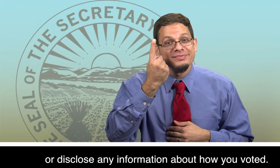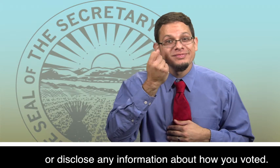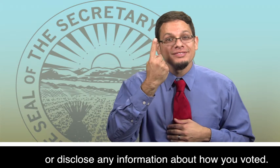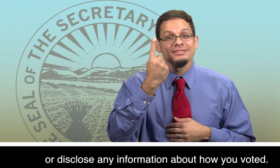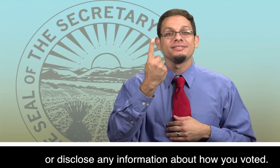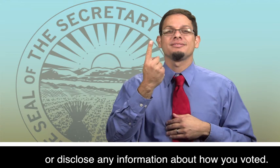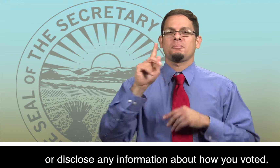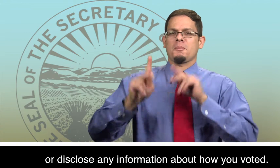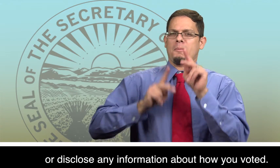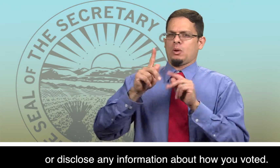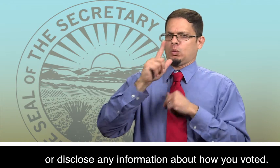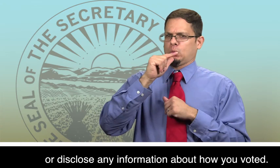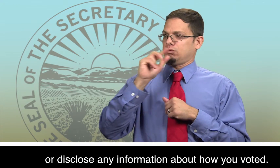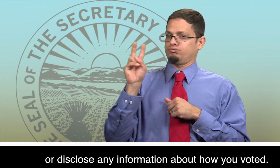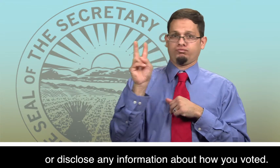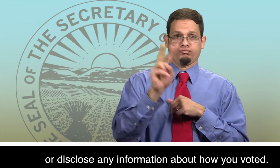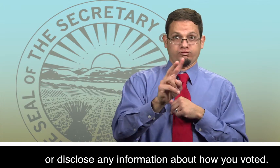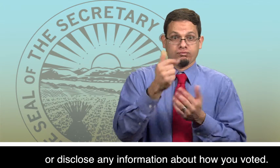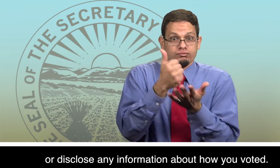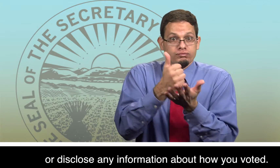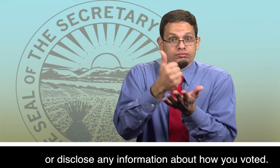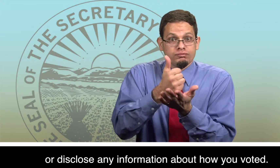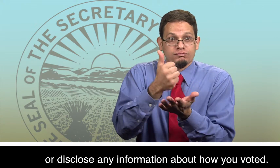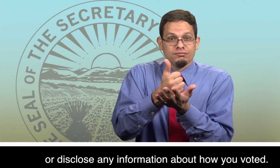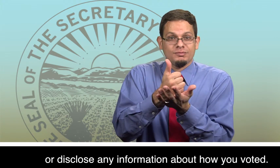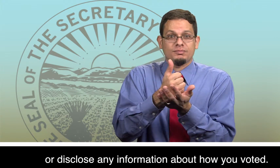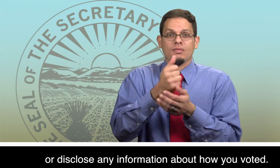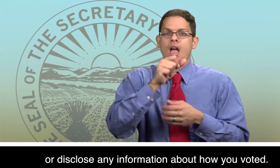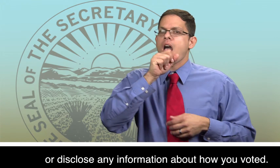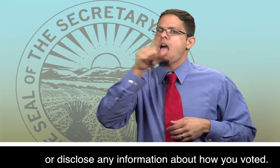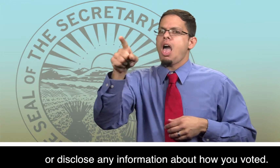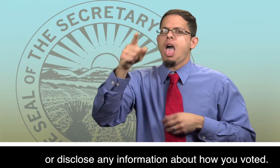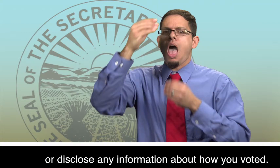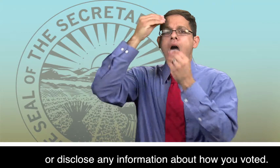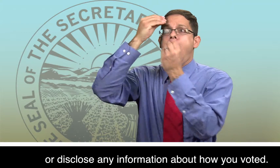or disclose any information about how you voted.